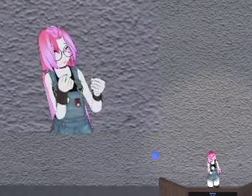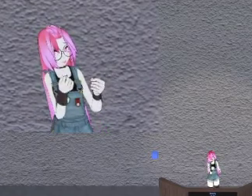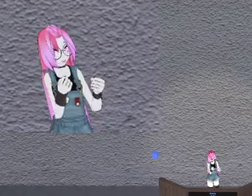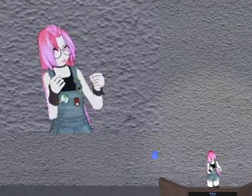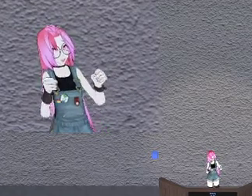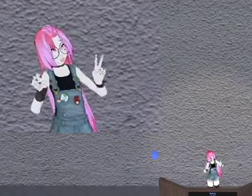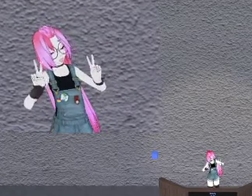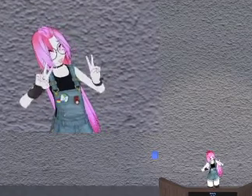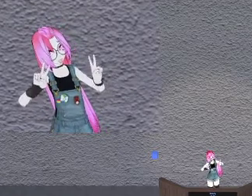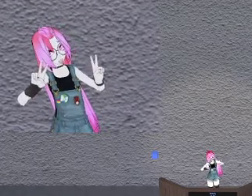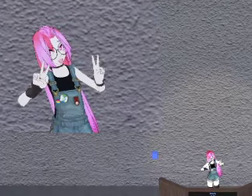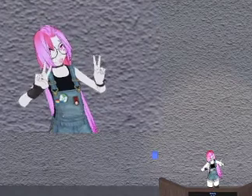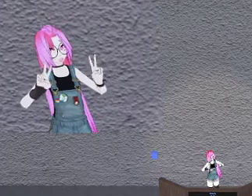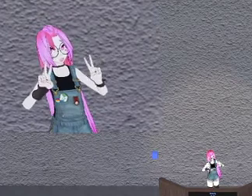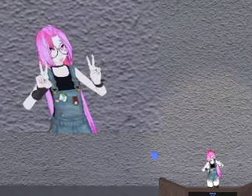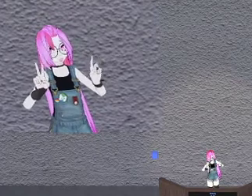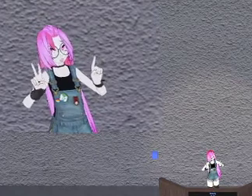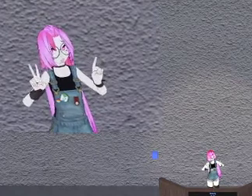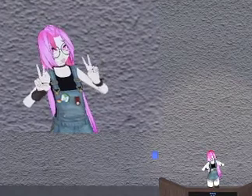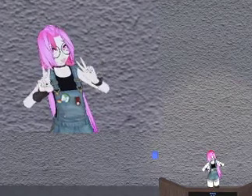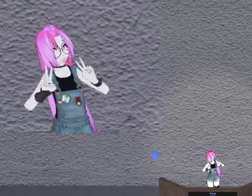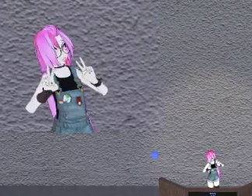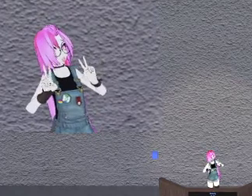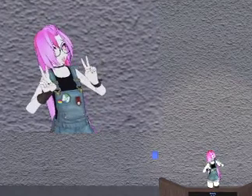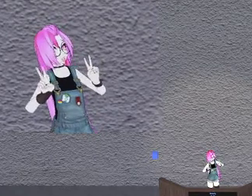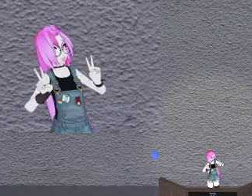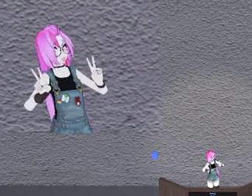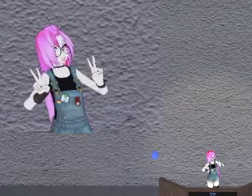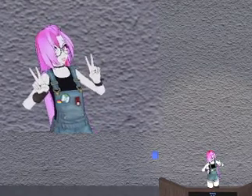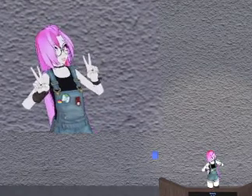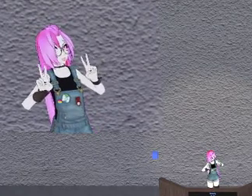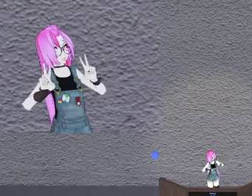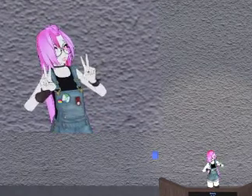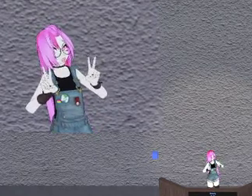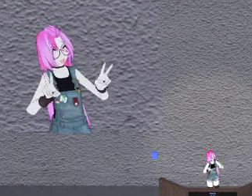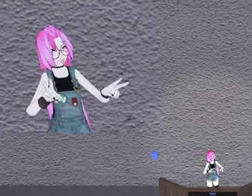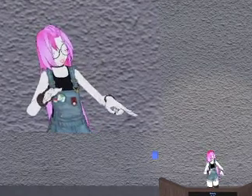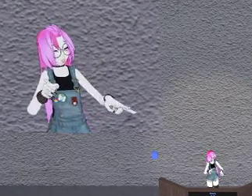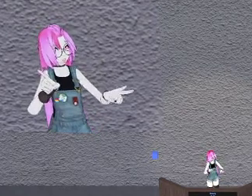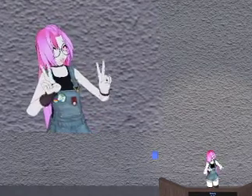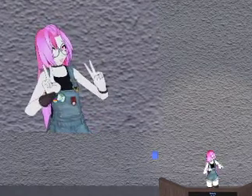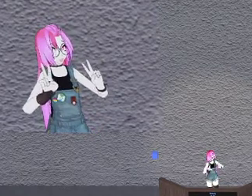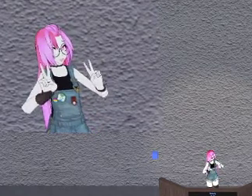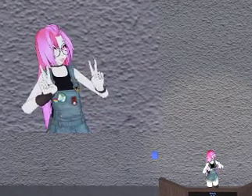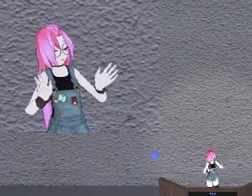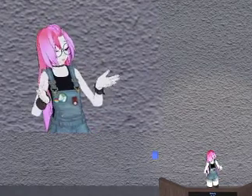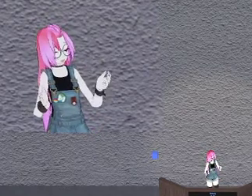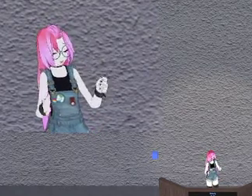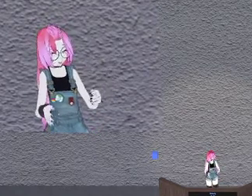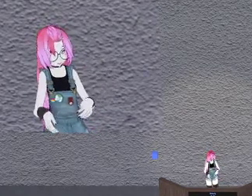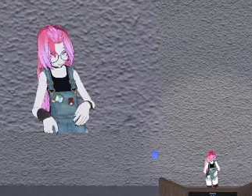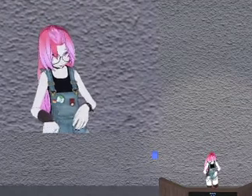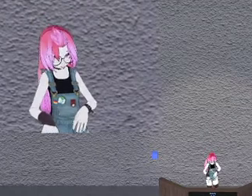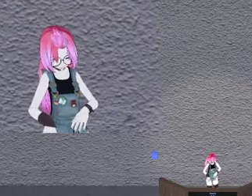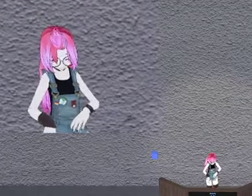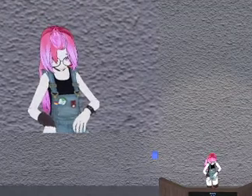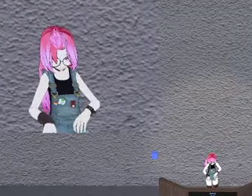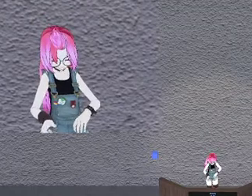car? And then this is just like more of a general readiness. Like, oh yeah, she's ready. Or